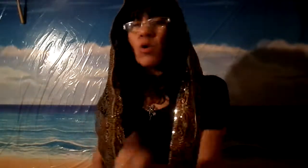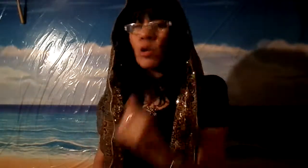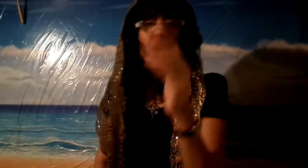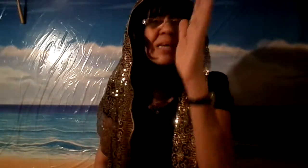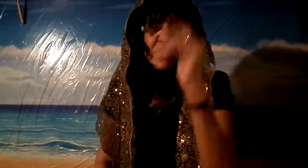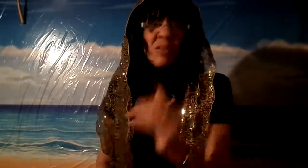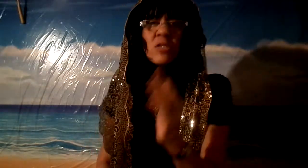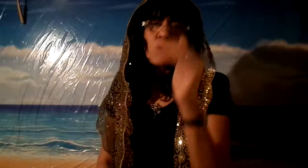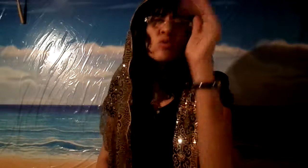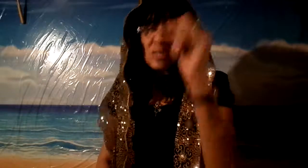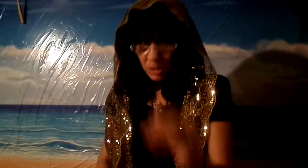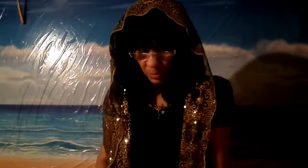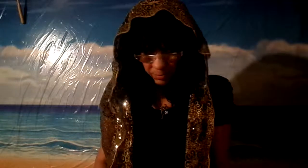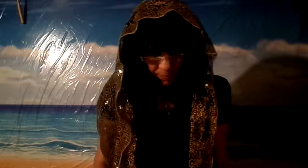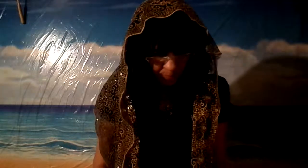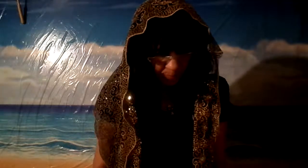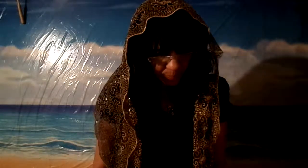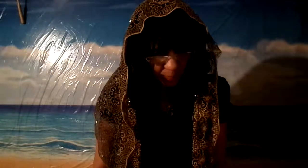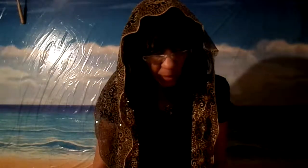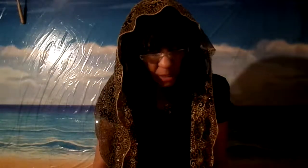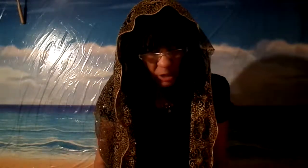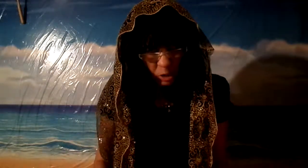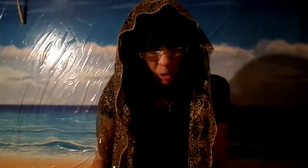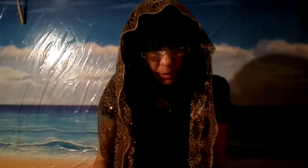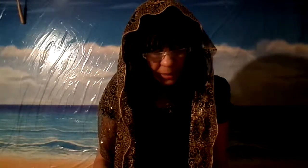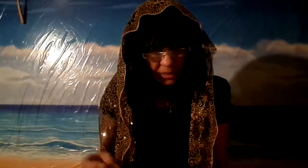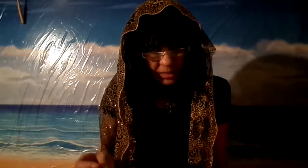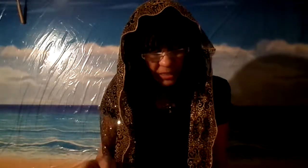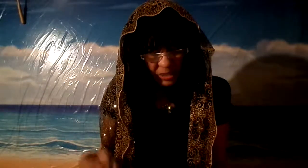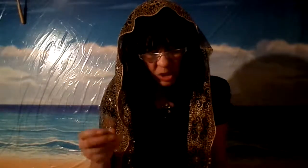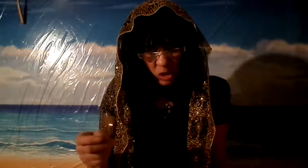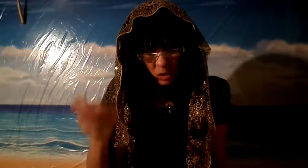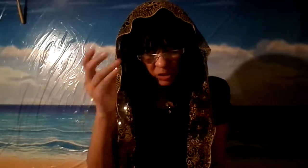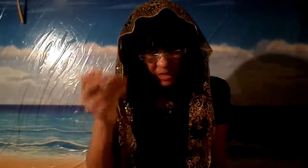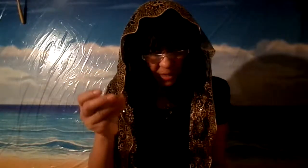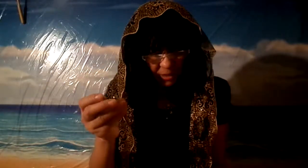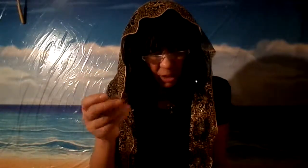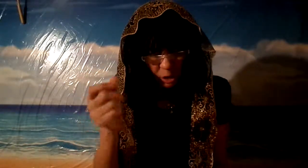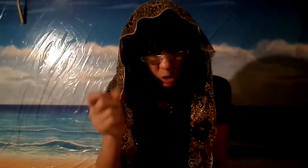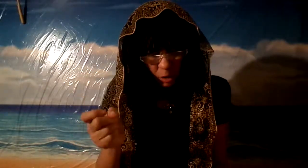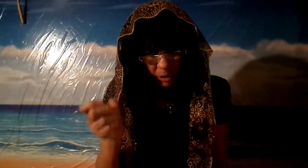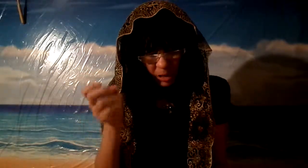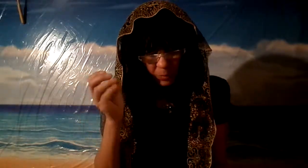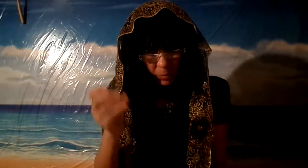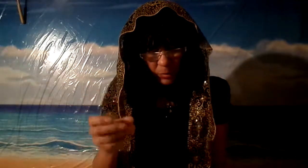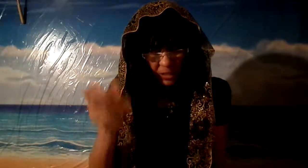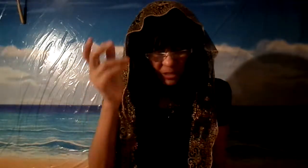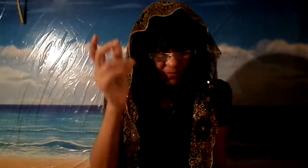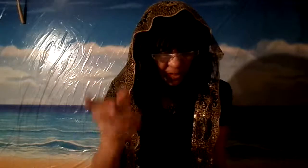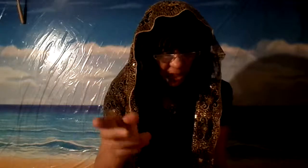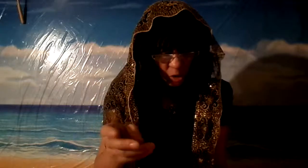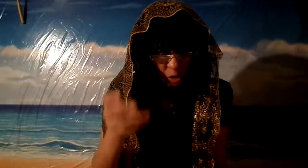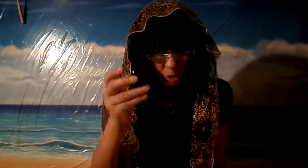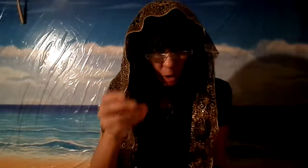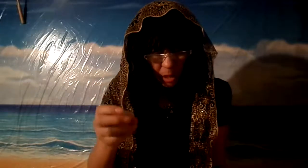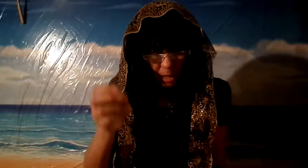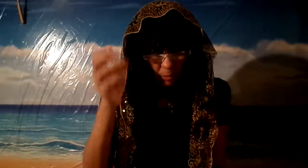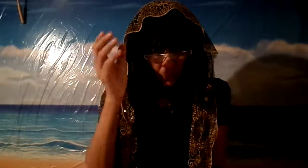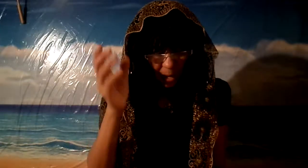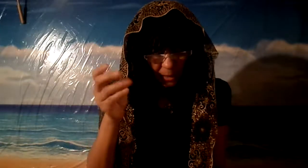one can give it to you, the tongue. Tongue in the nation sign. Tongue is spirit edification. Tongue remind